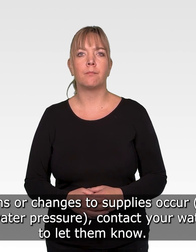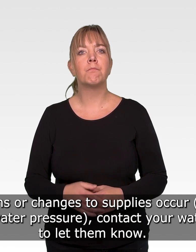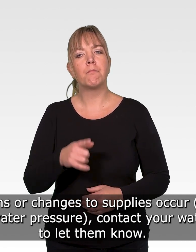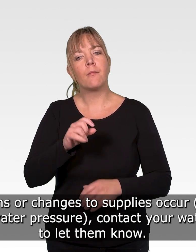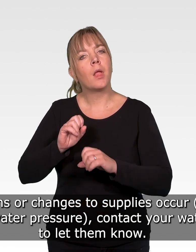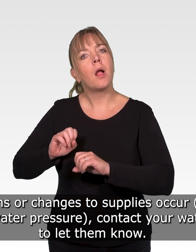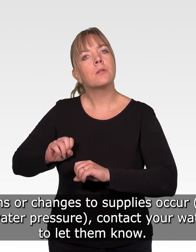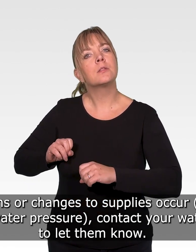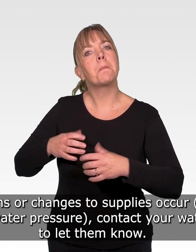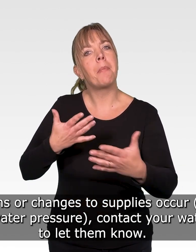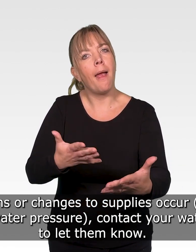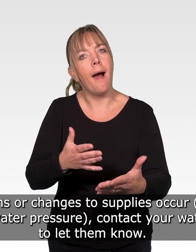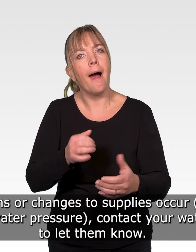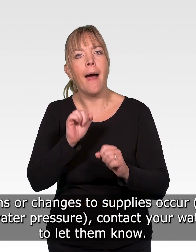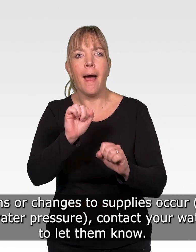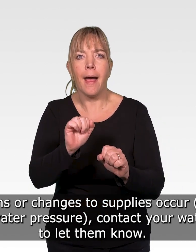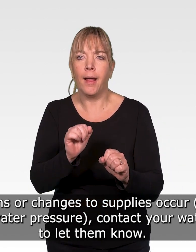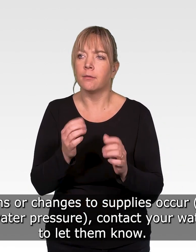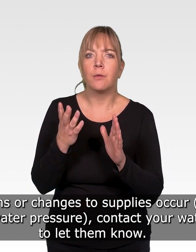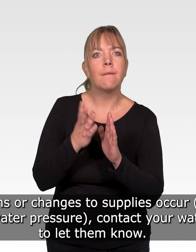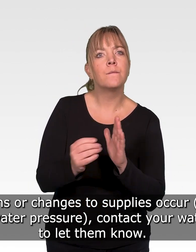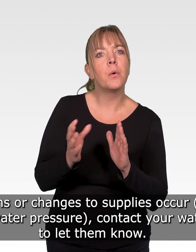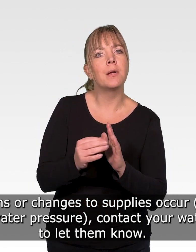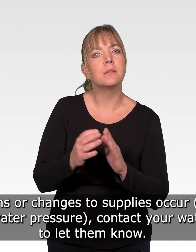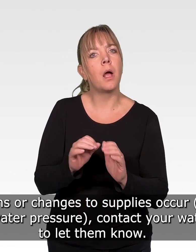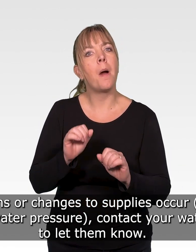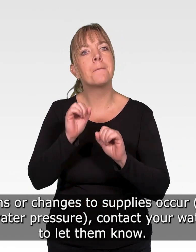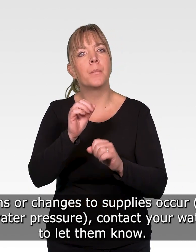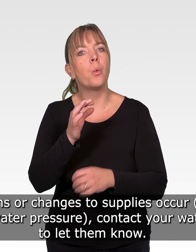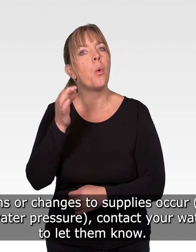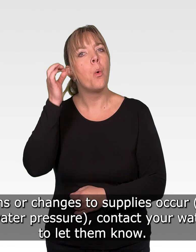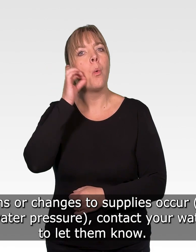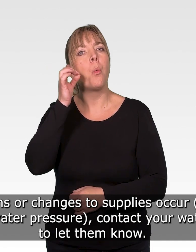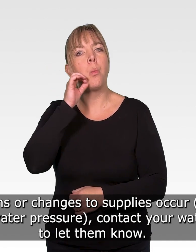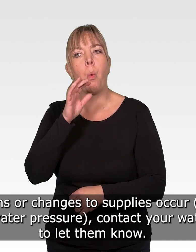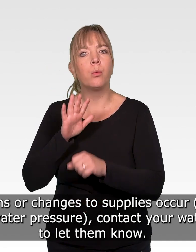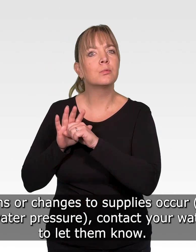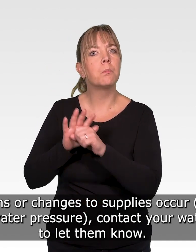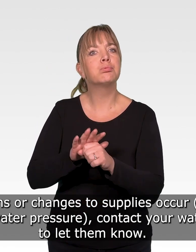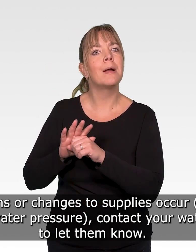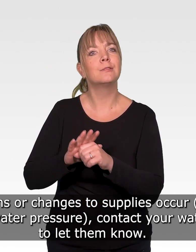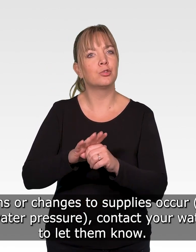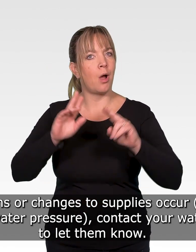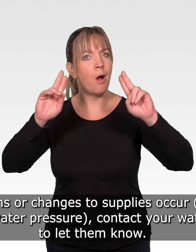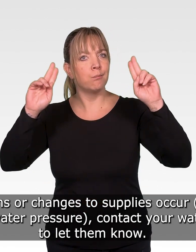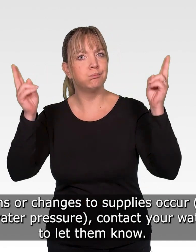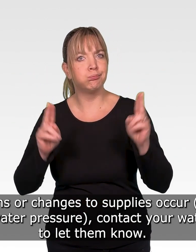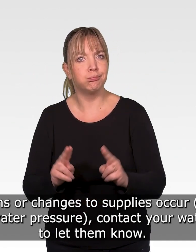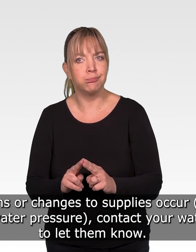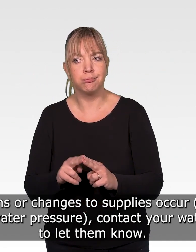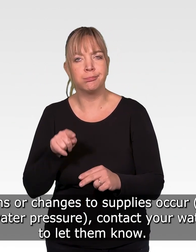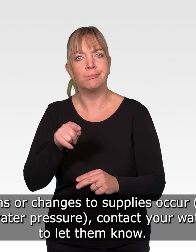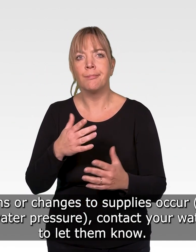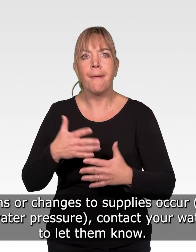If disruptions or changes to supplies occur, such as a reduction in water pressure, contact your water company to let them